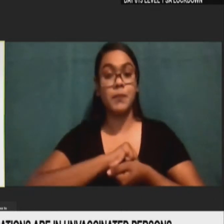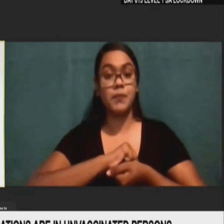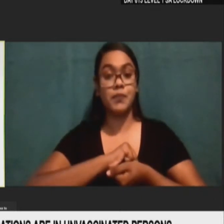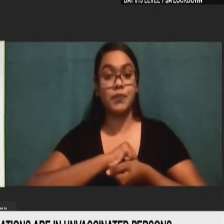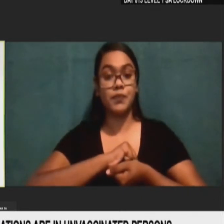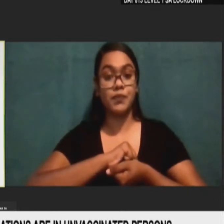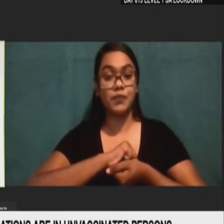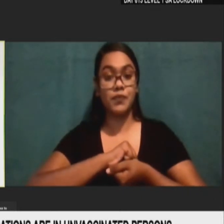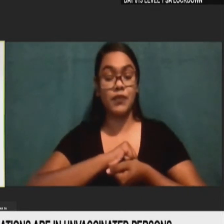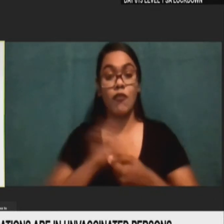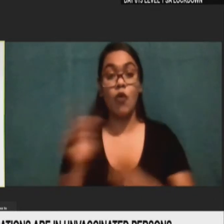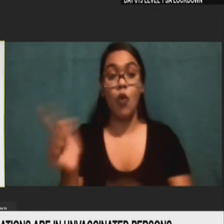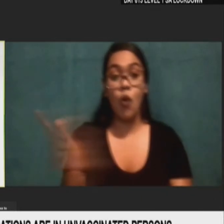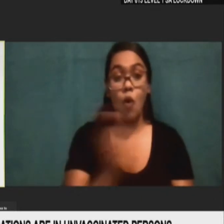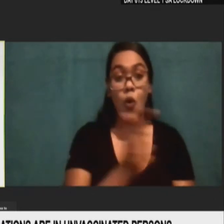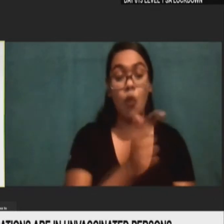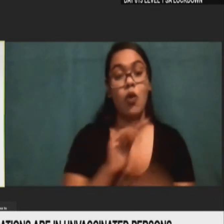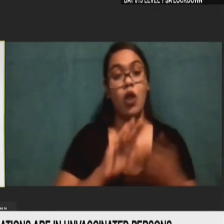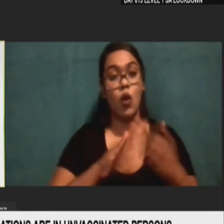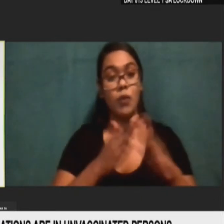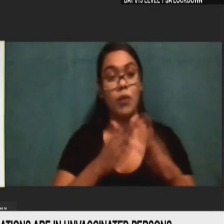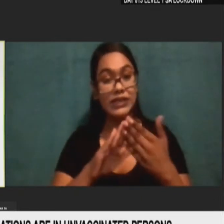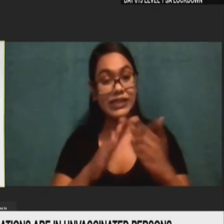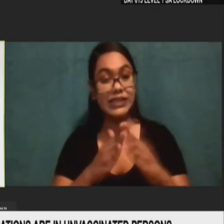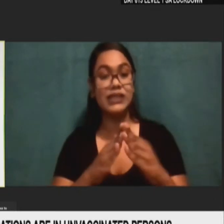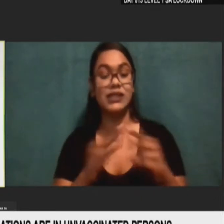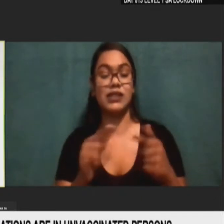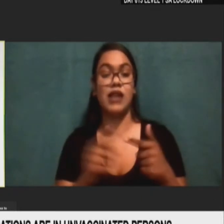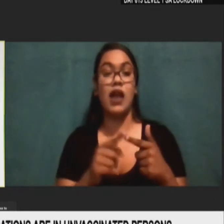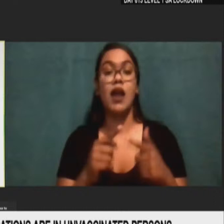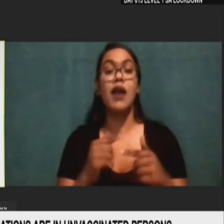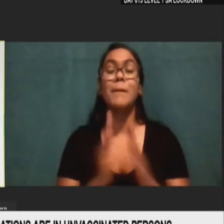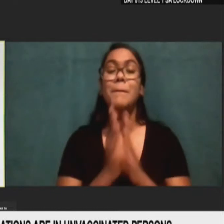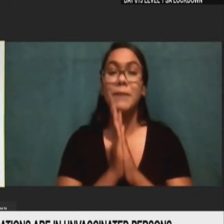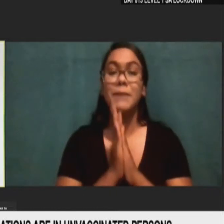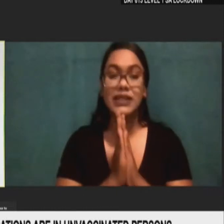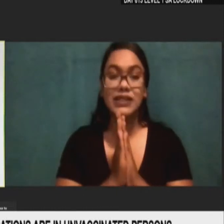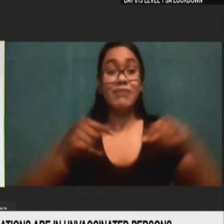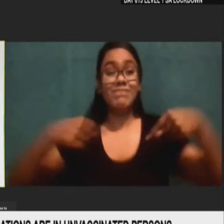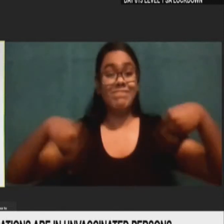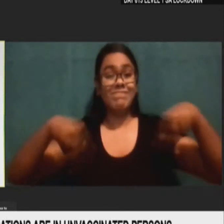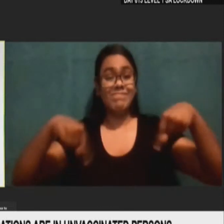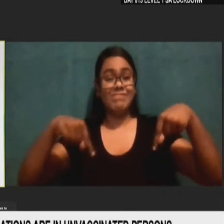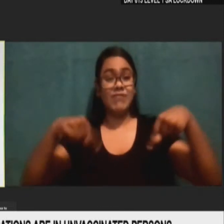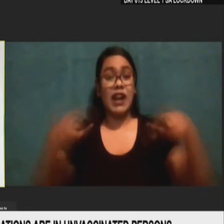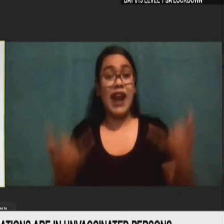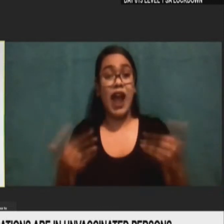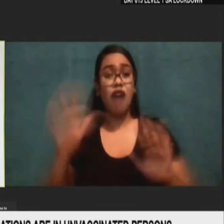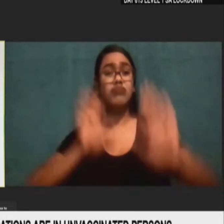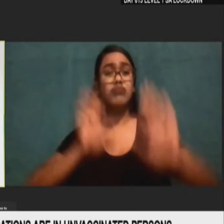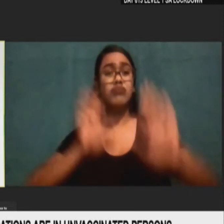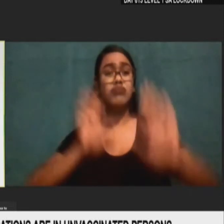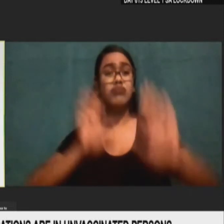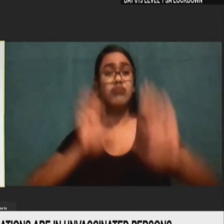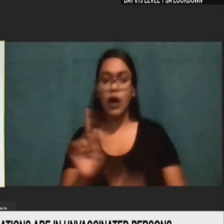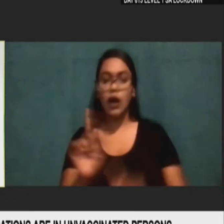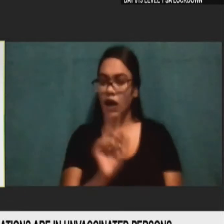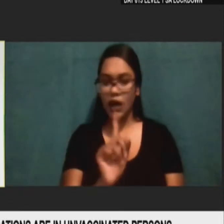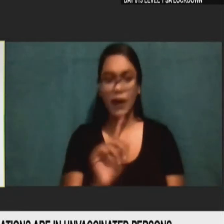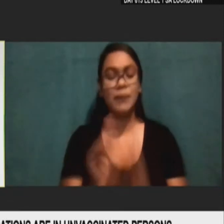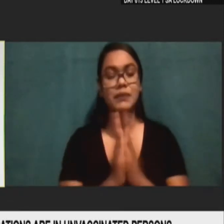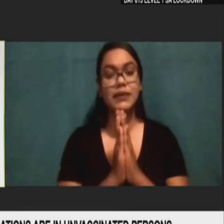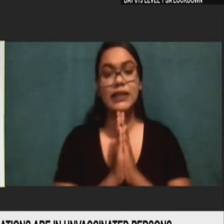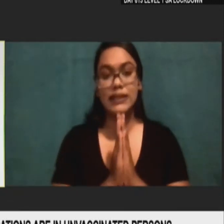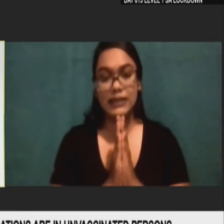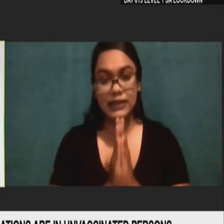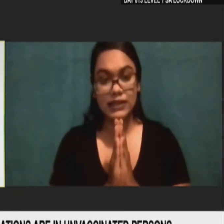sisters in our communities is that let's not panic. I'm repeating what Prof. Abdul Salim said, let's not panic.